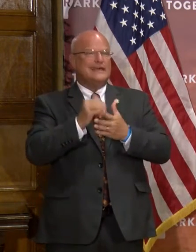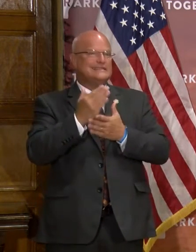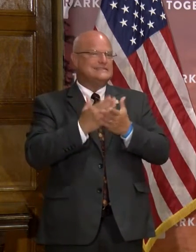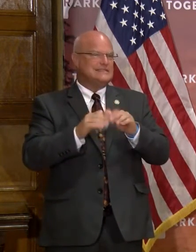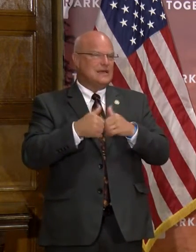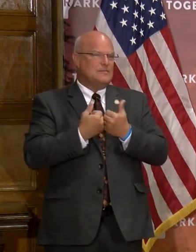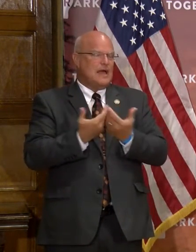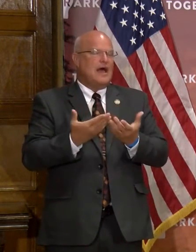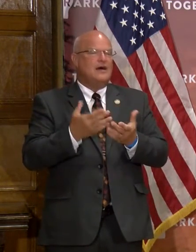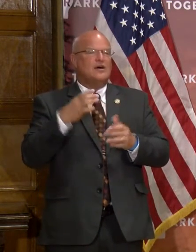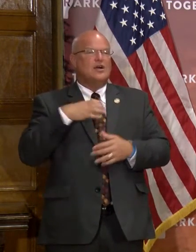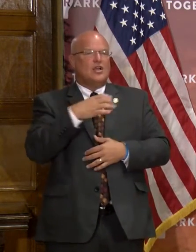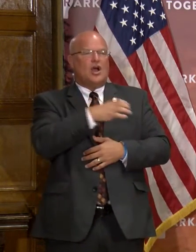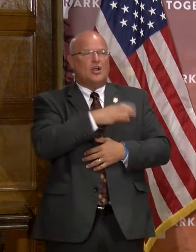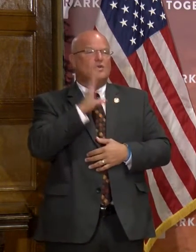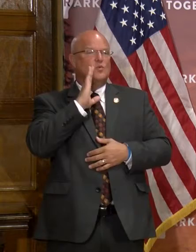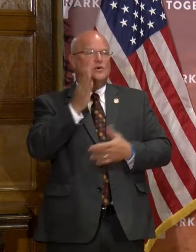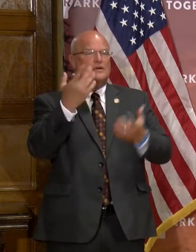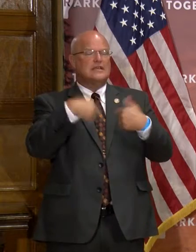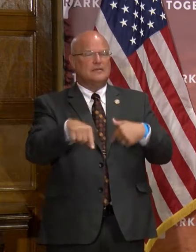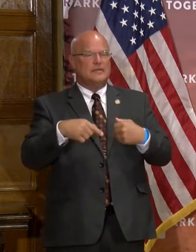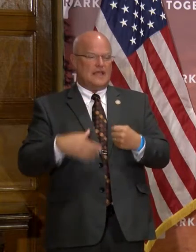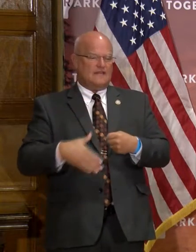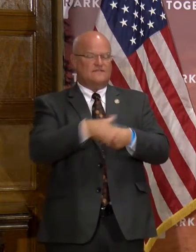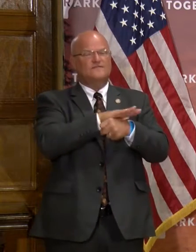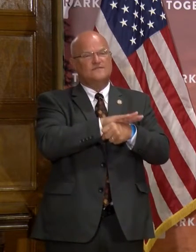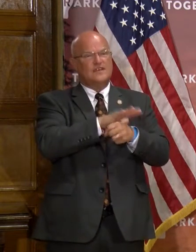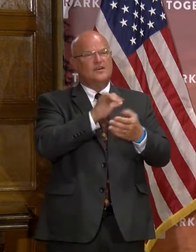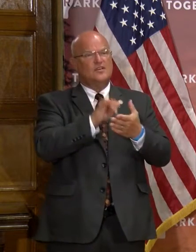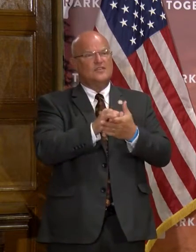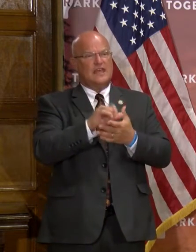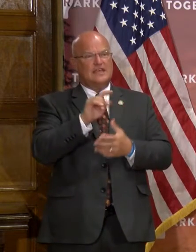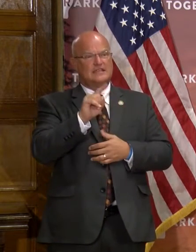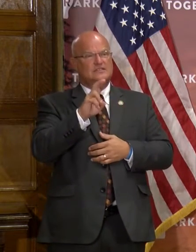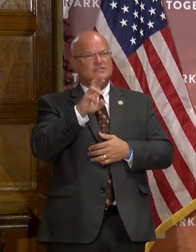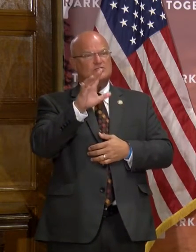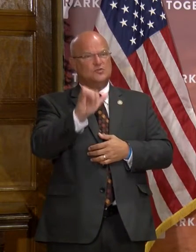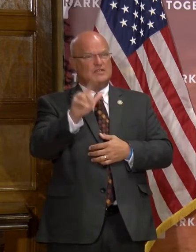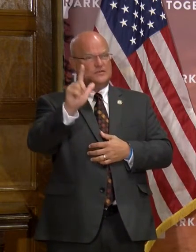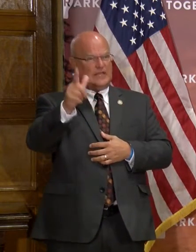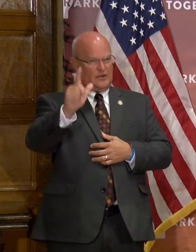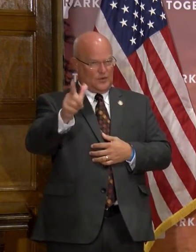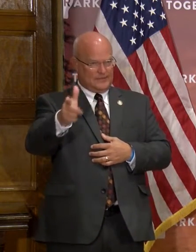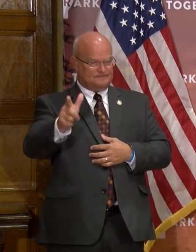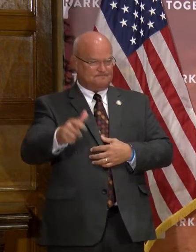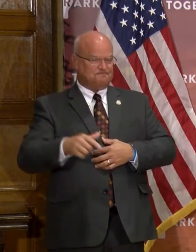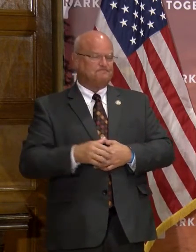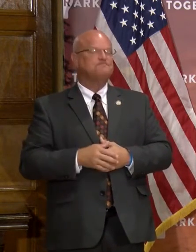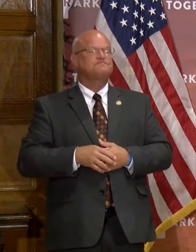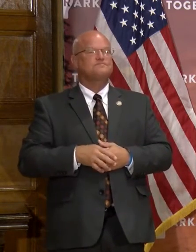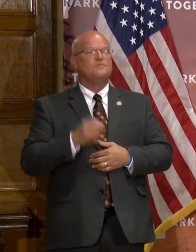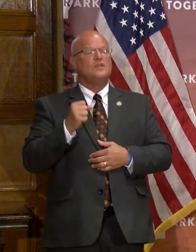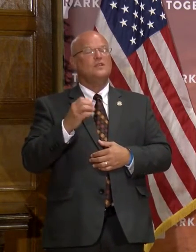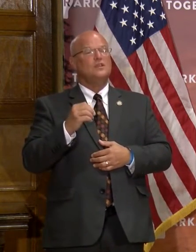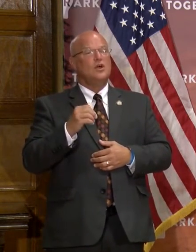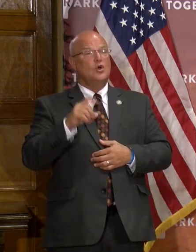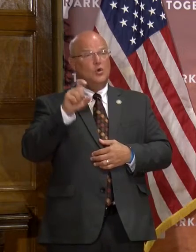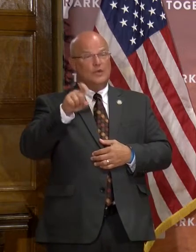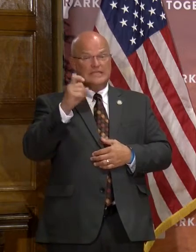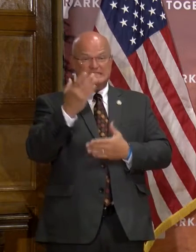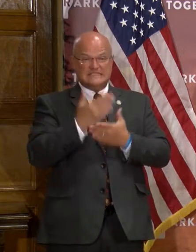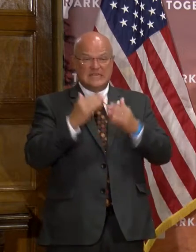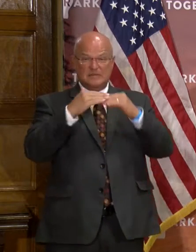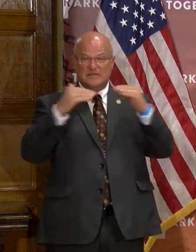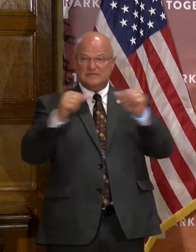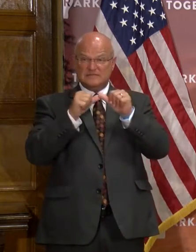somehow Congress is going to come back and refill that Treasury later on. And so we do need some level